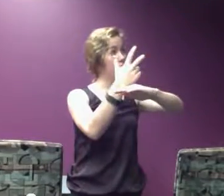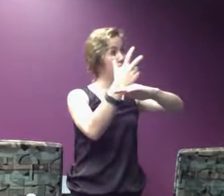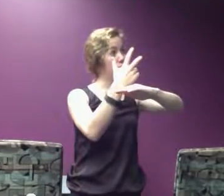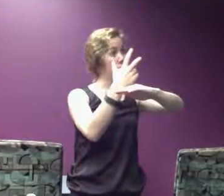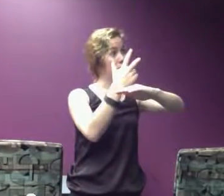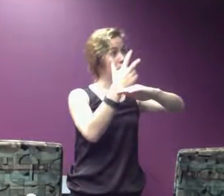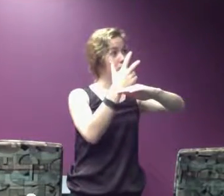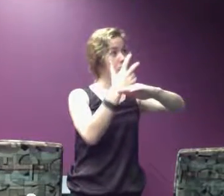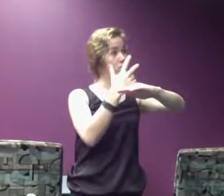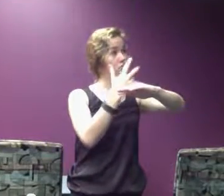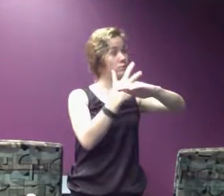3